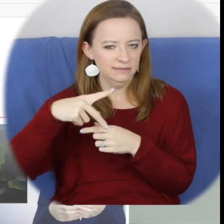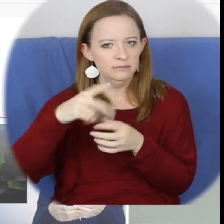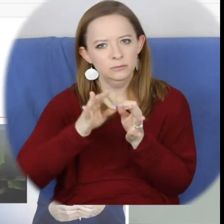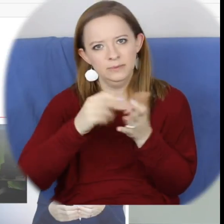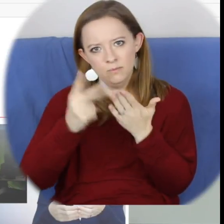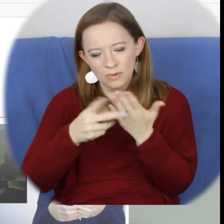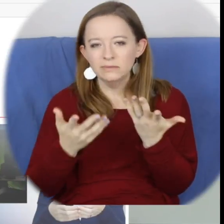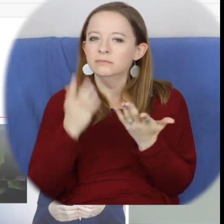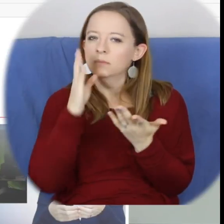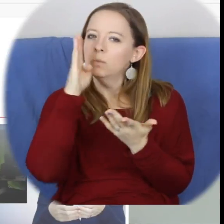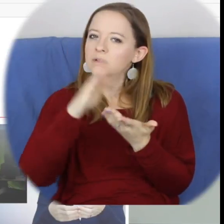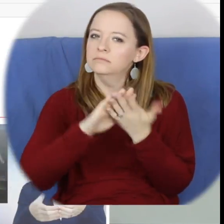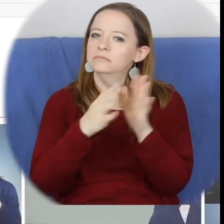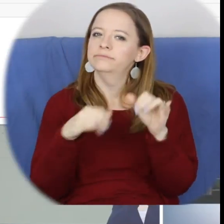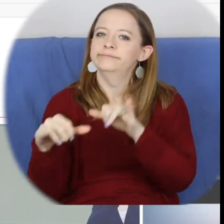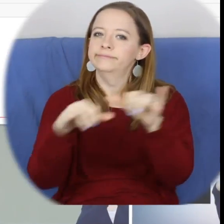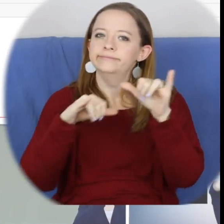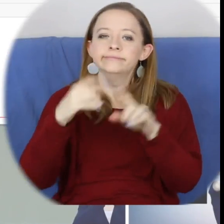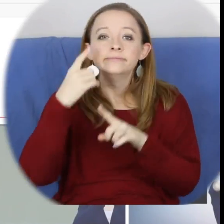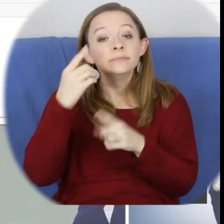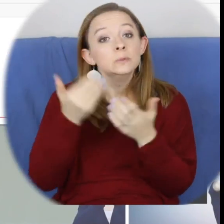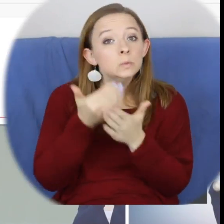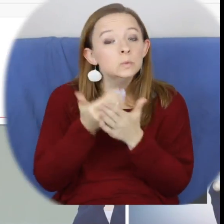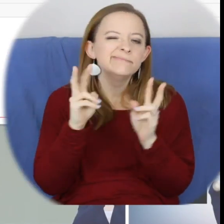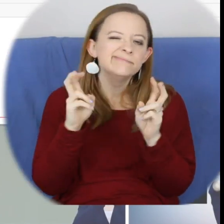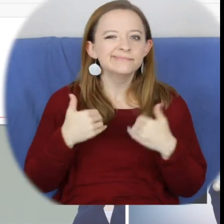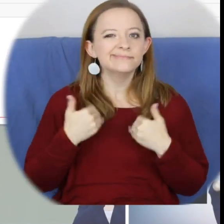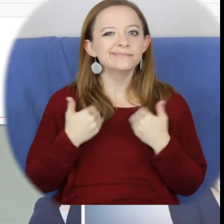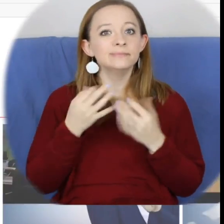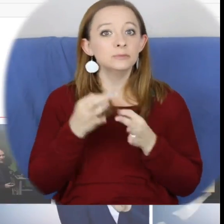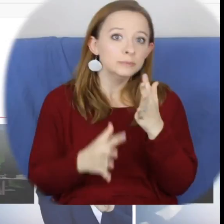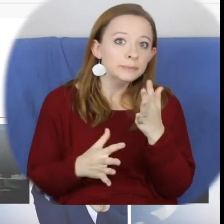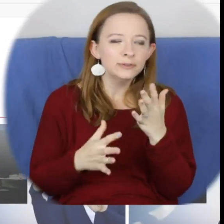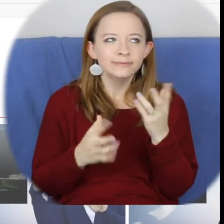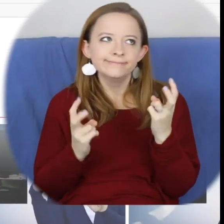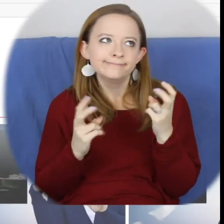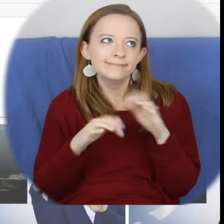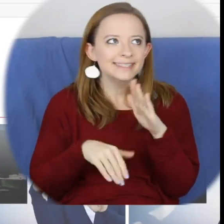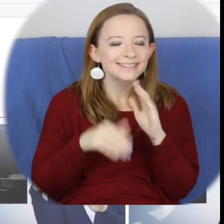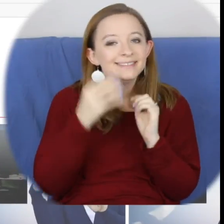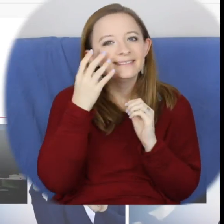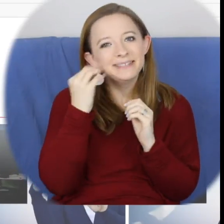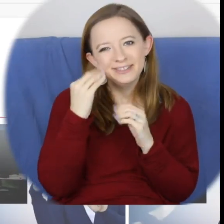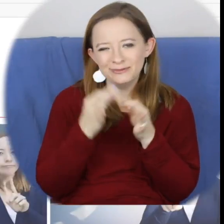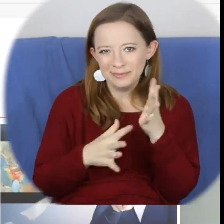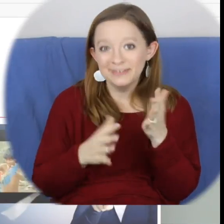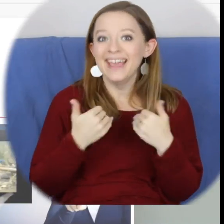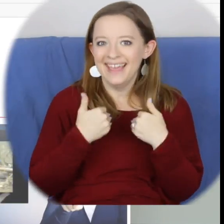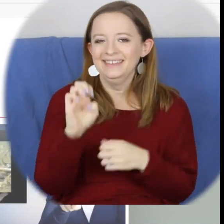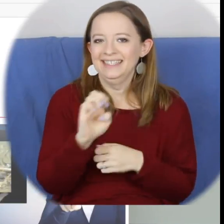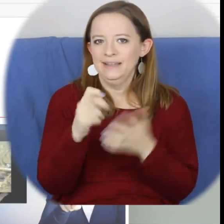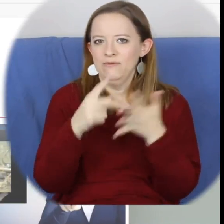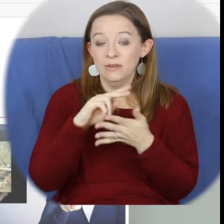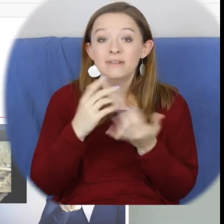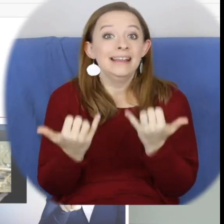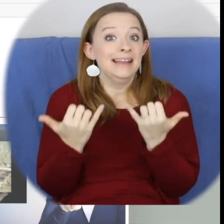I had one set up since I was in my ITP program. And